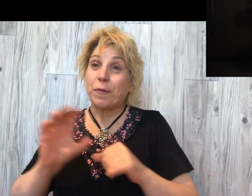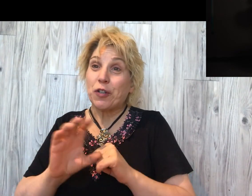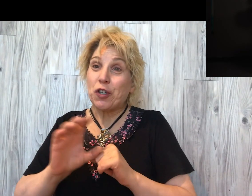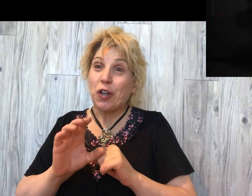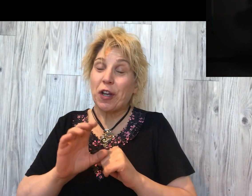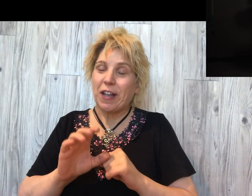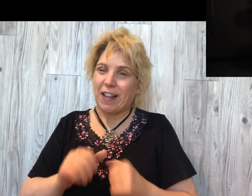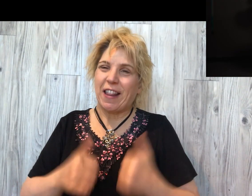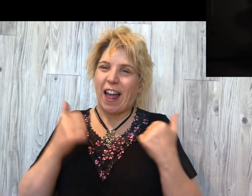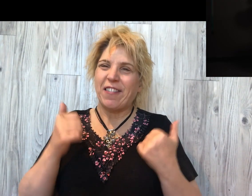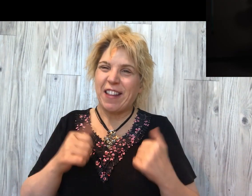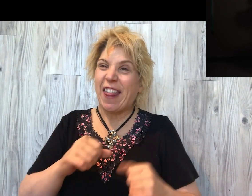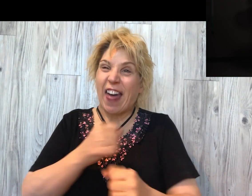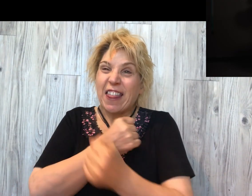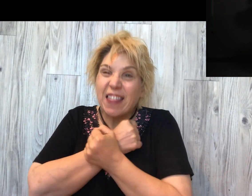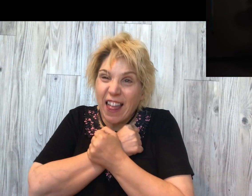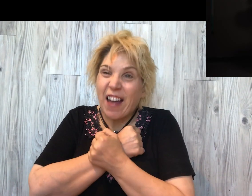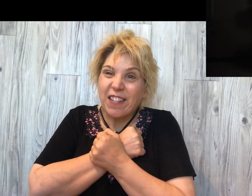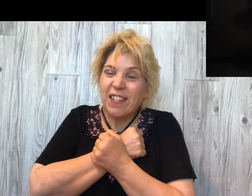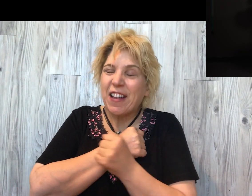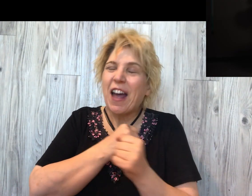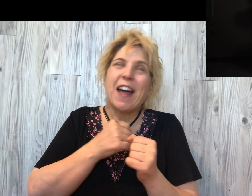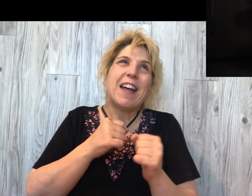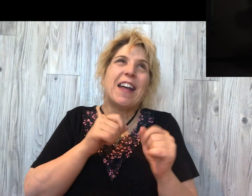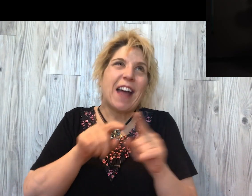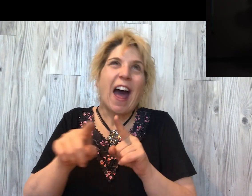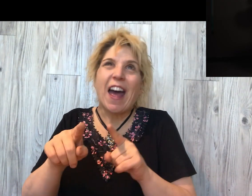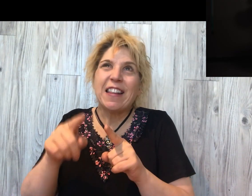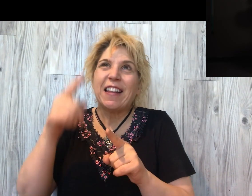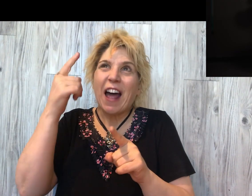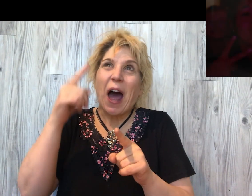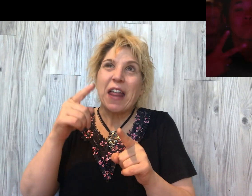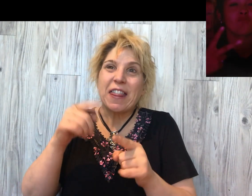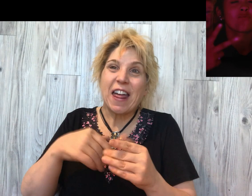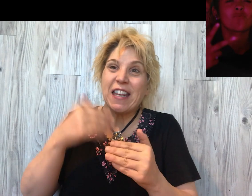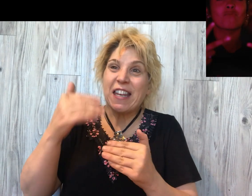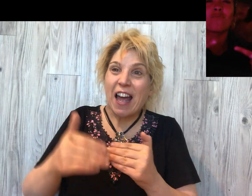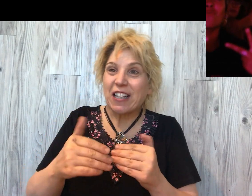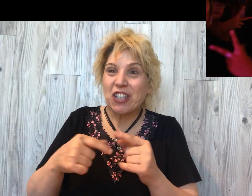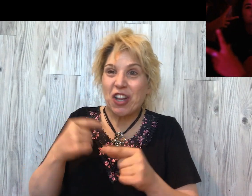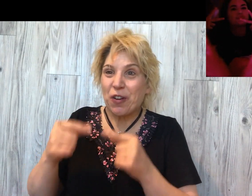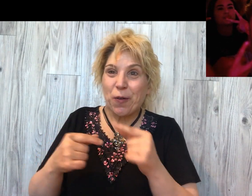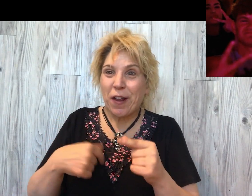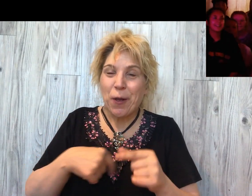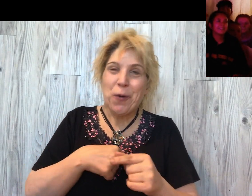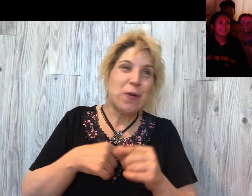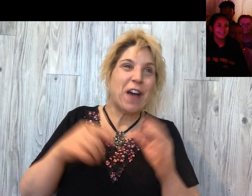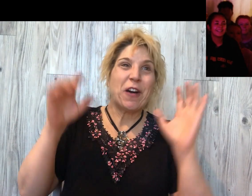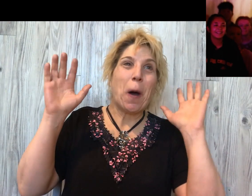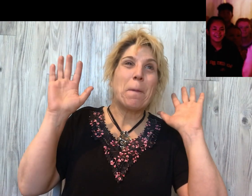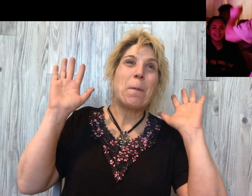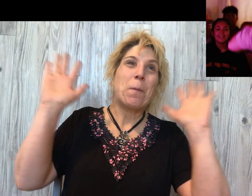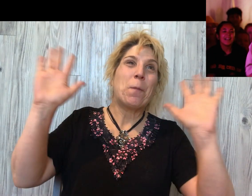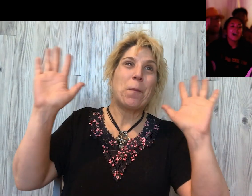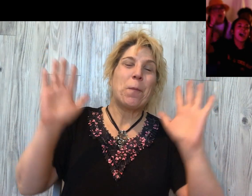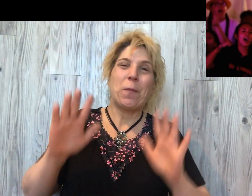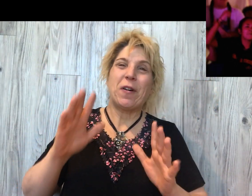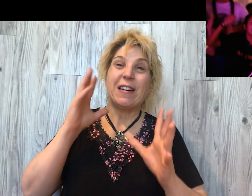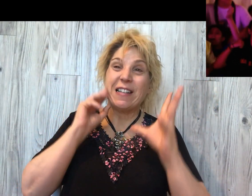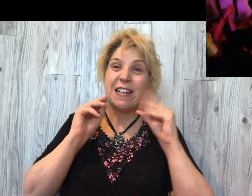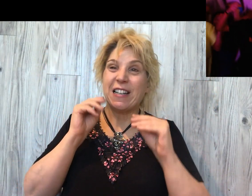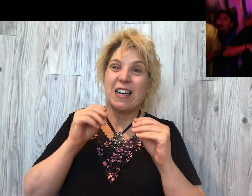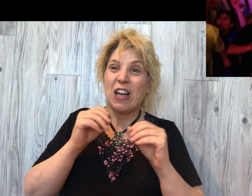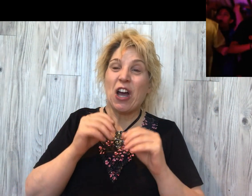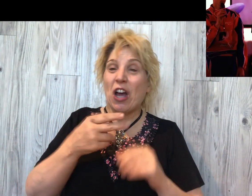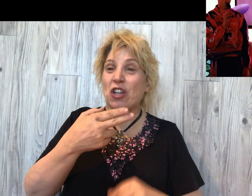What does a church look like that loves, pours into, and believes in the next generation? We had a powerful